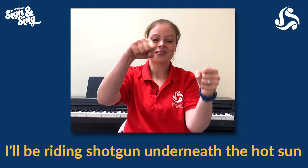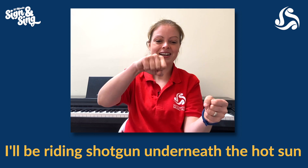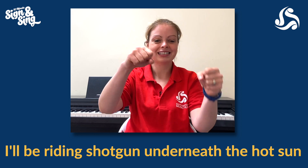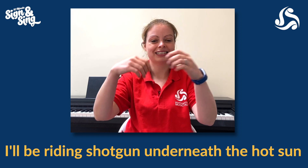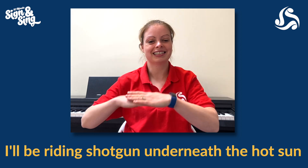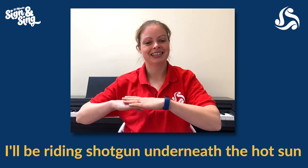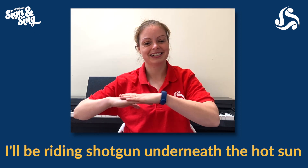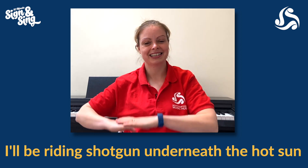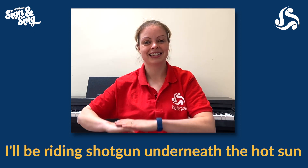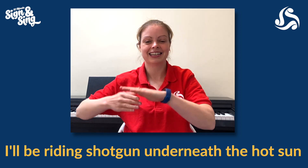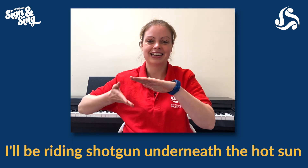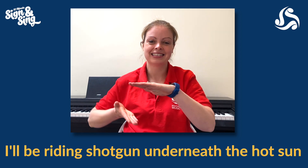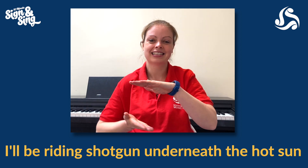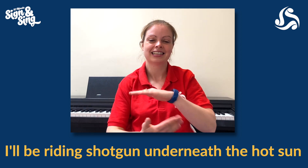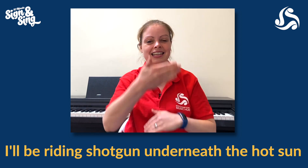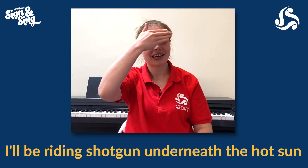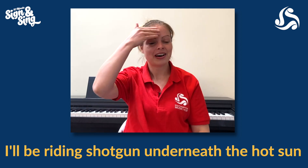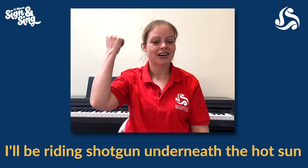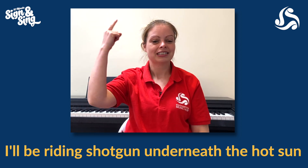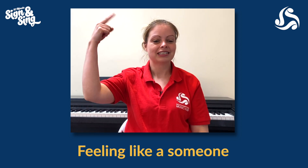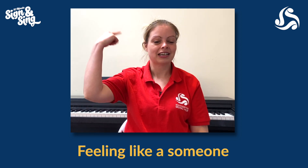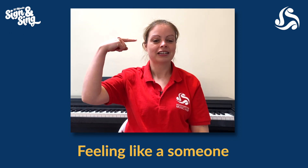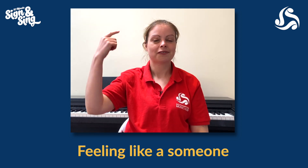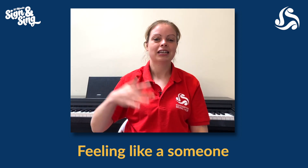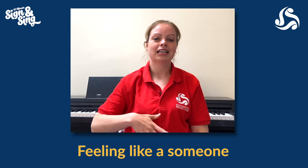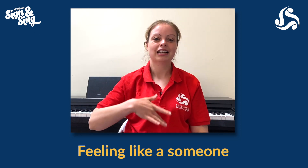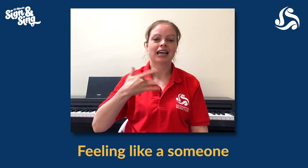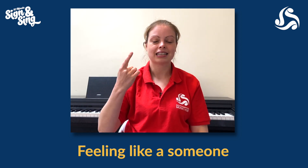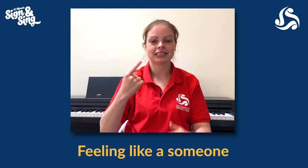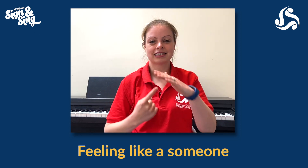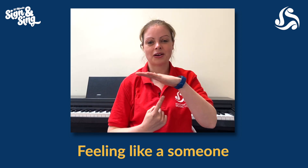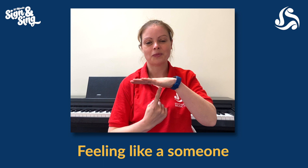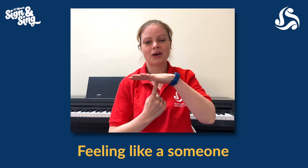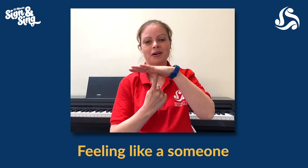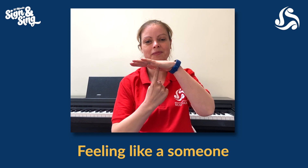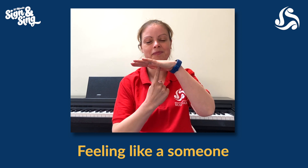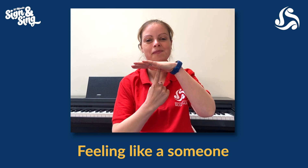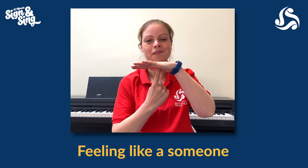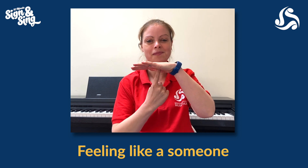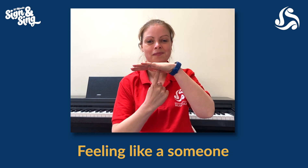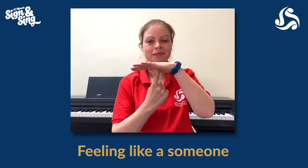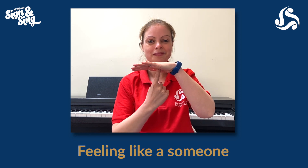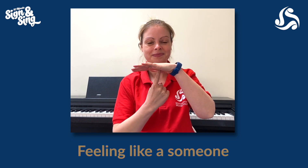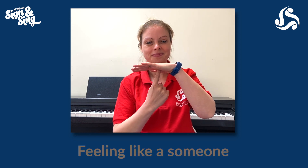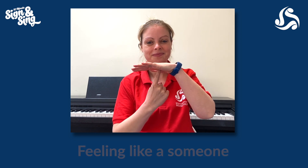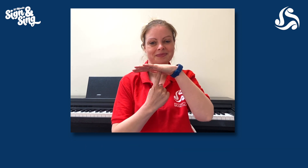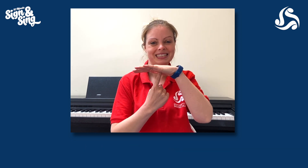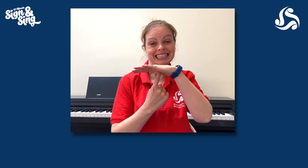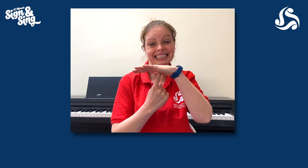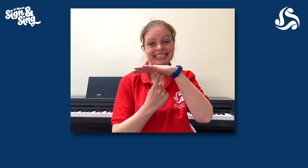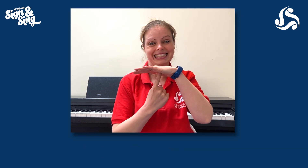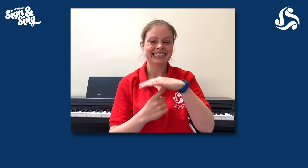I'll be riding shotgun underneath the hot sun, feeling like a someone.